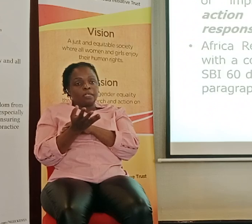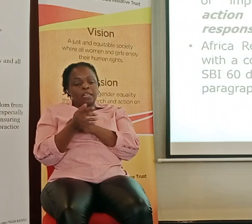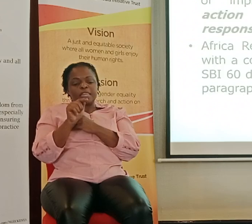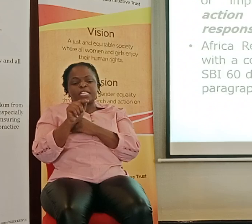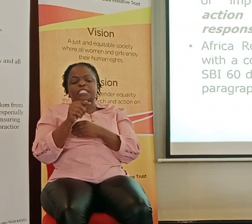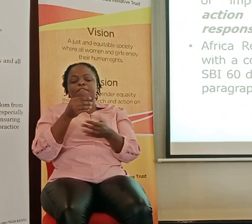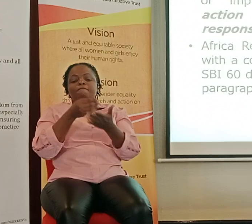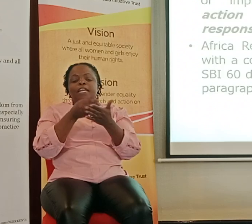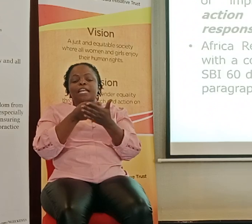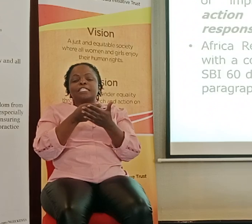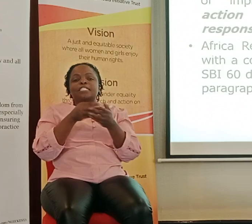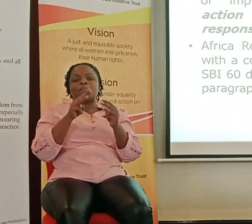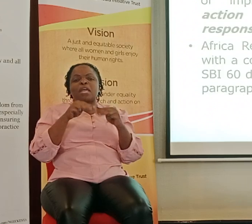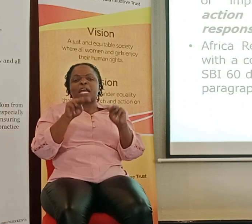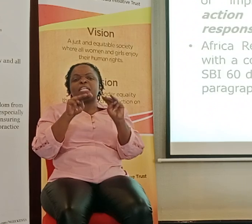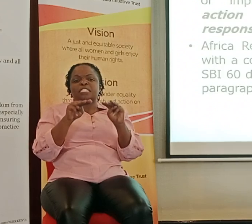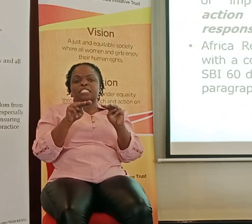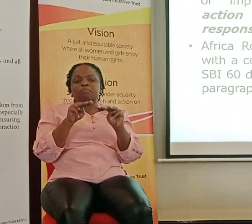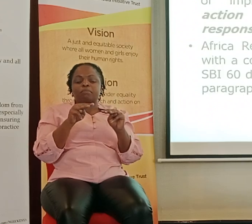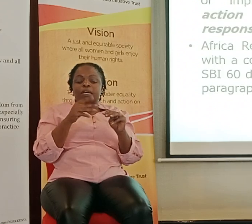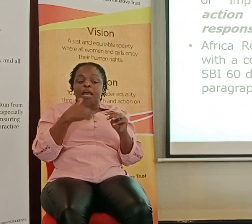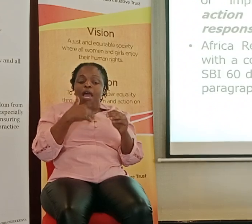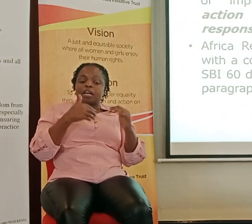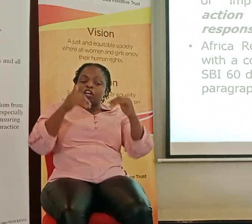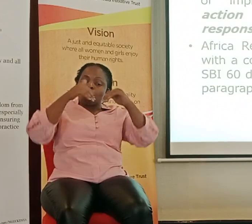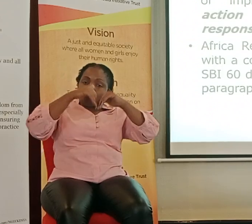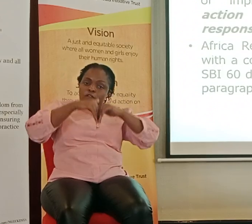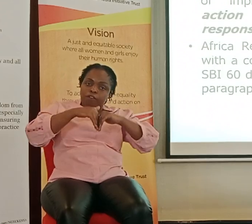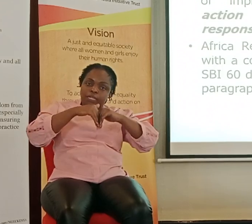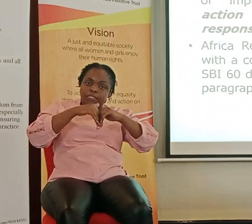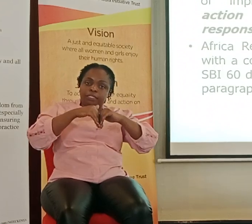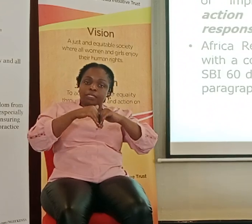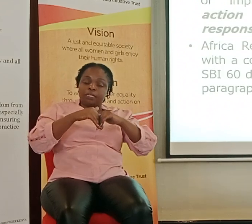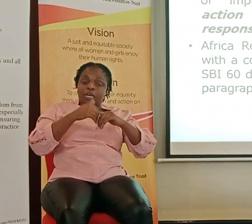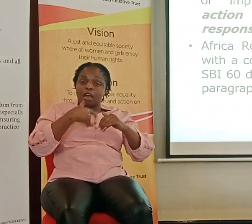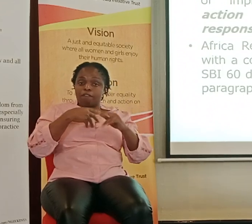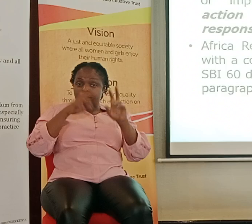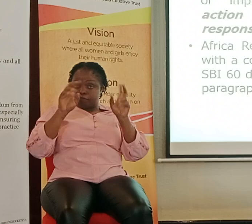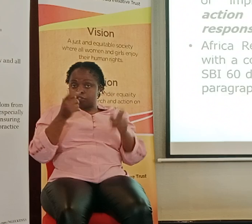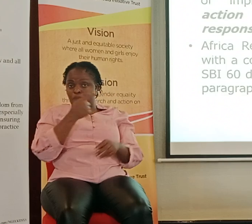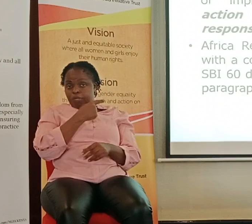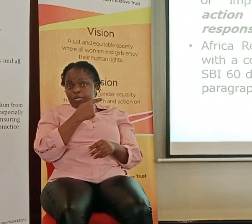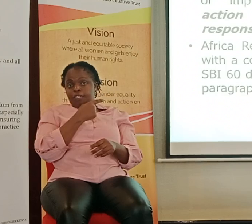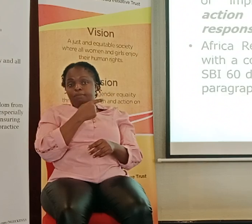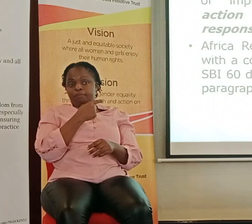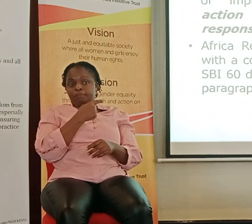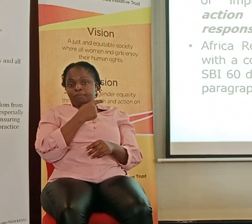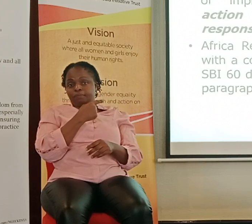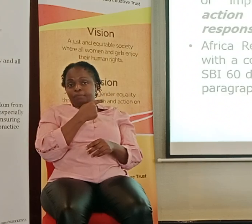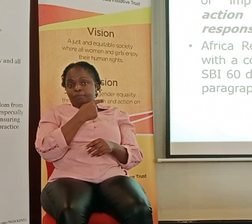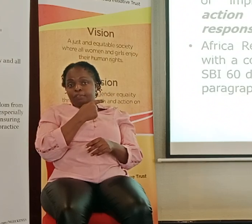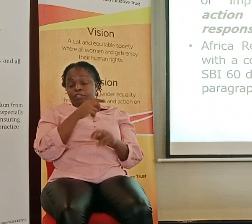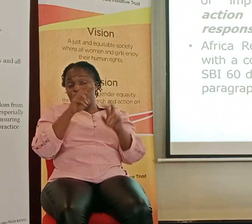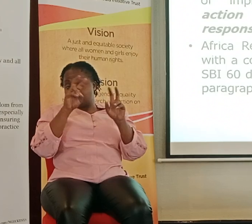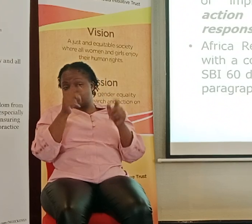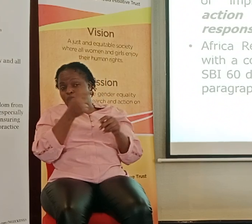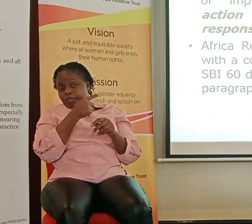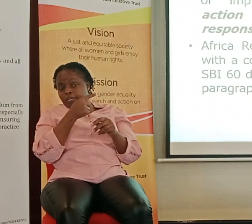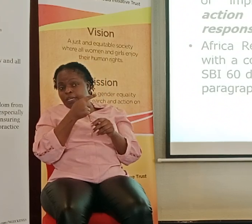financial mechanisms, had a conference, and look at the topic. See, inaka